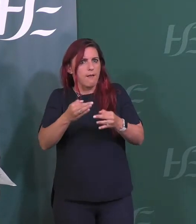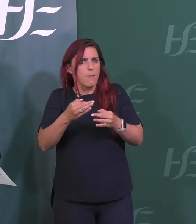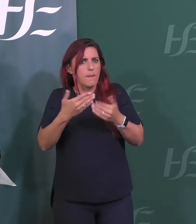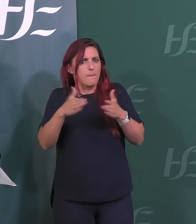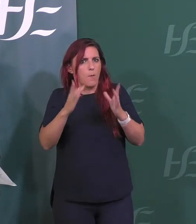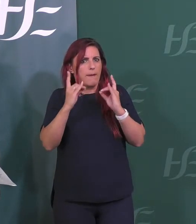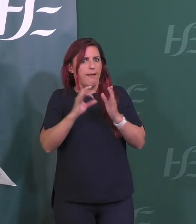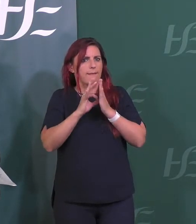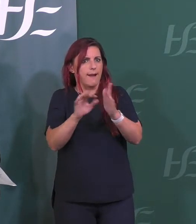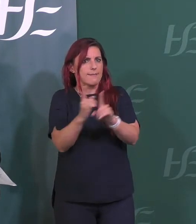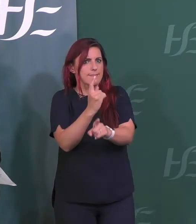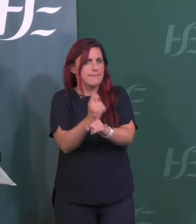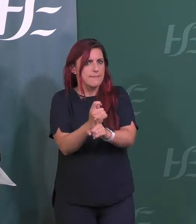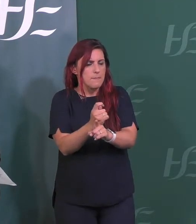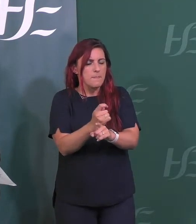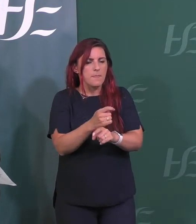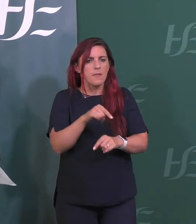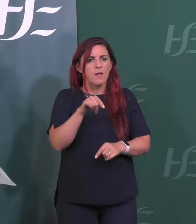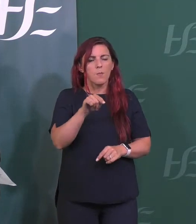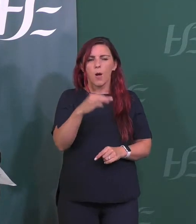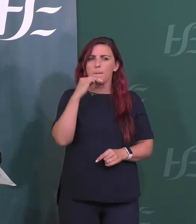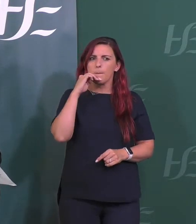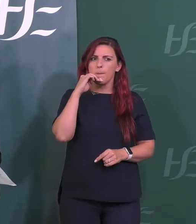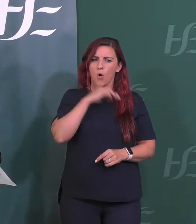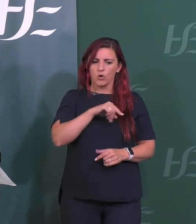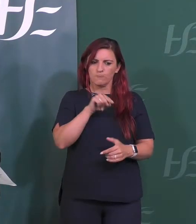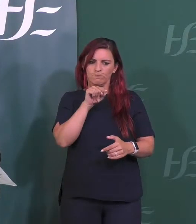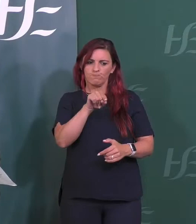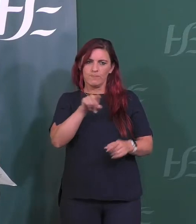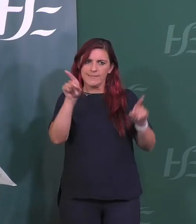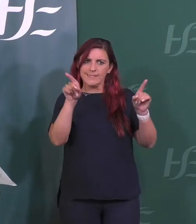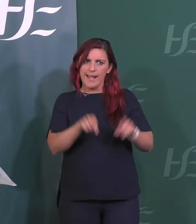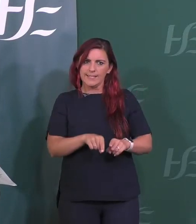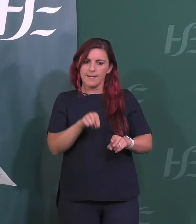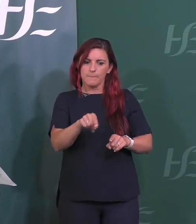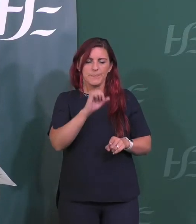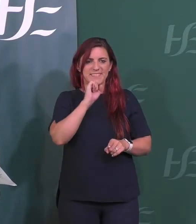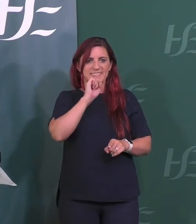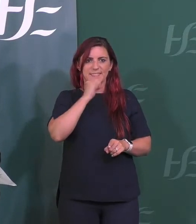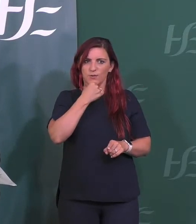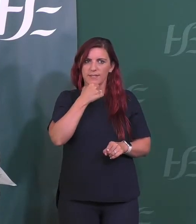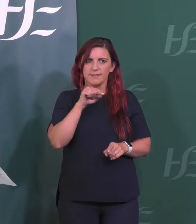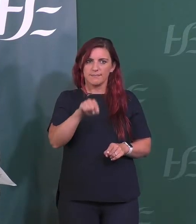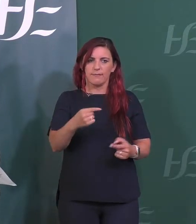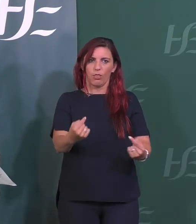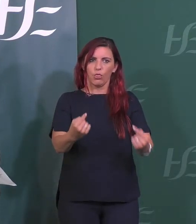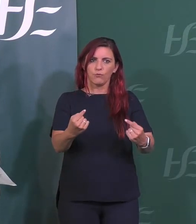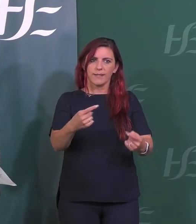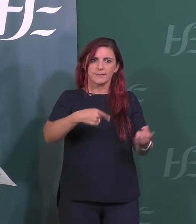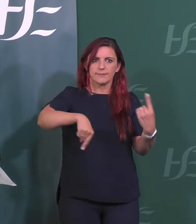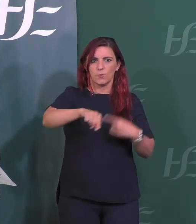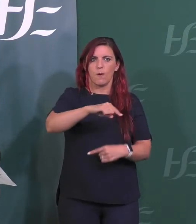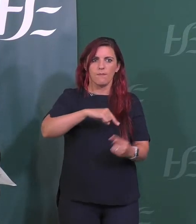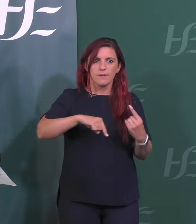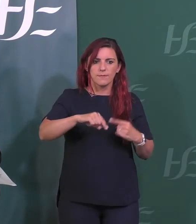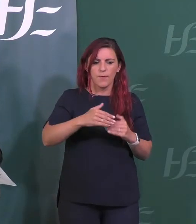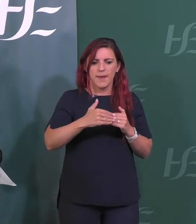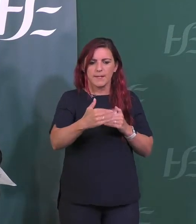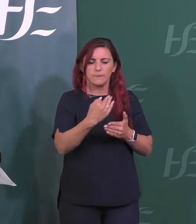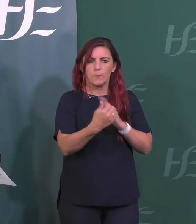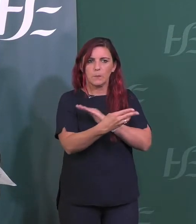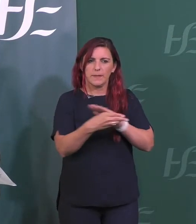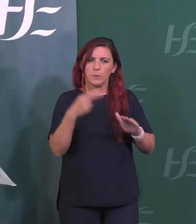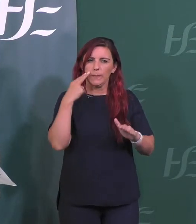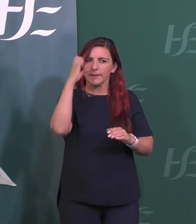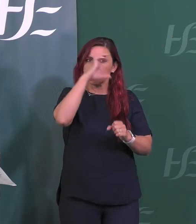But it's equally important that we do take the Delta and the threat of Delta very serious in the next few weeks in particular. None of